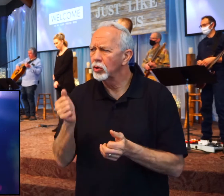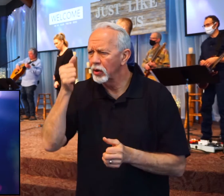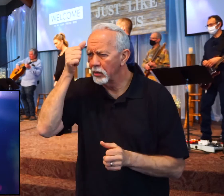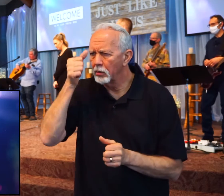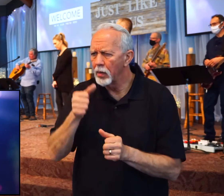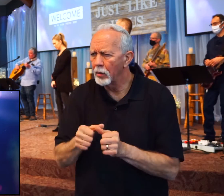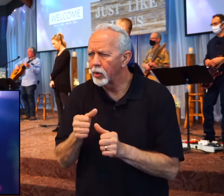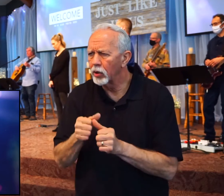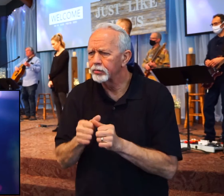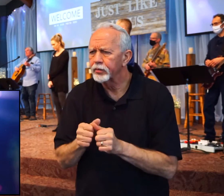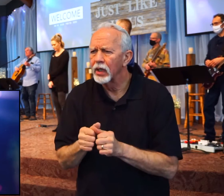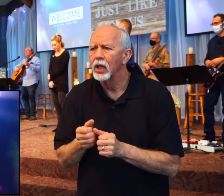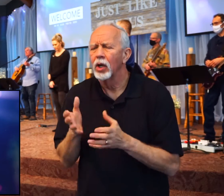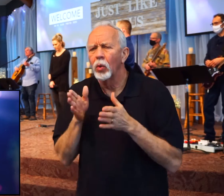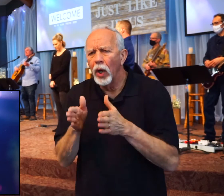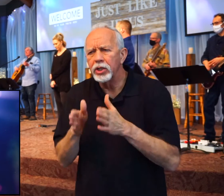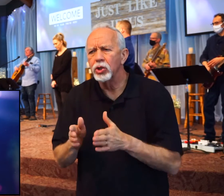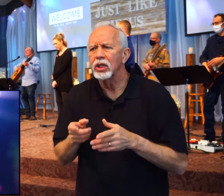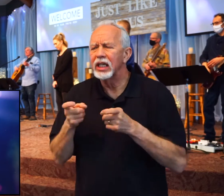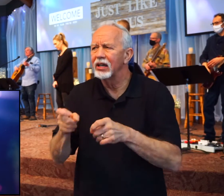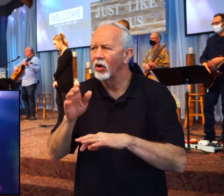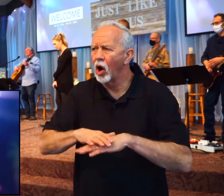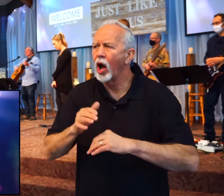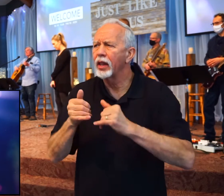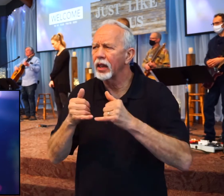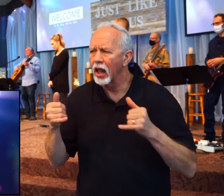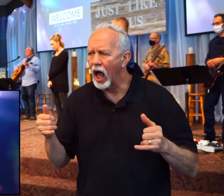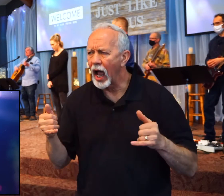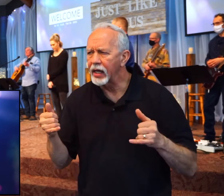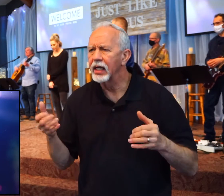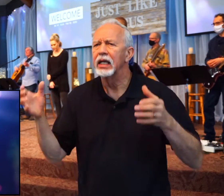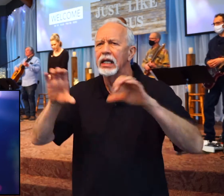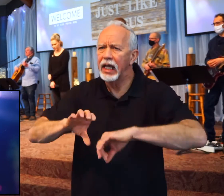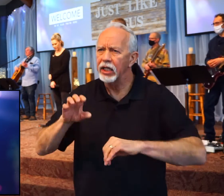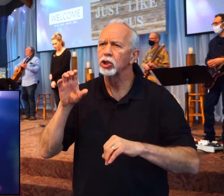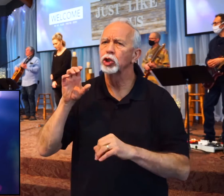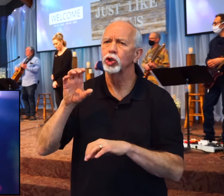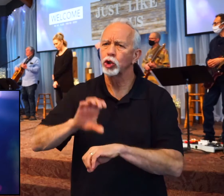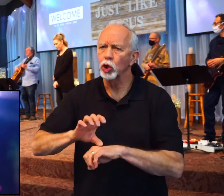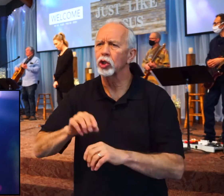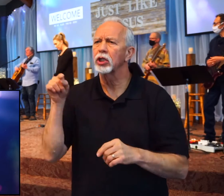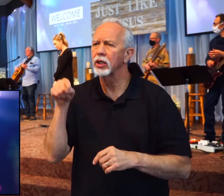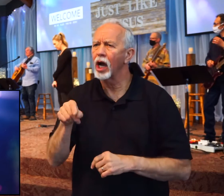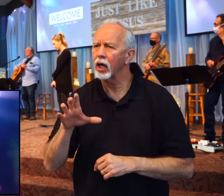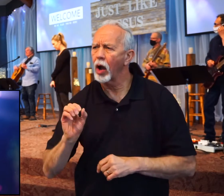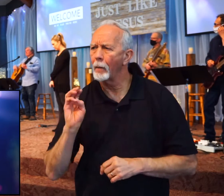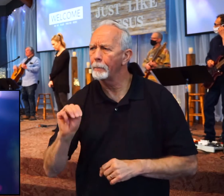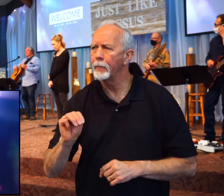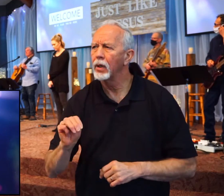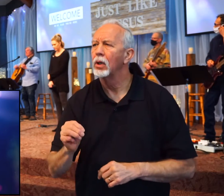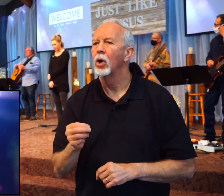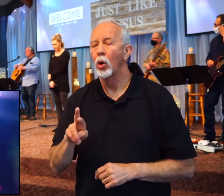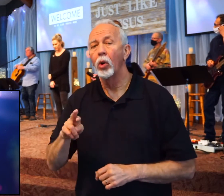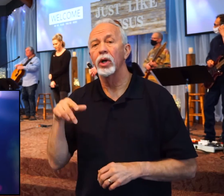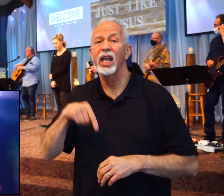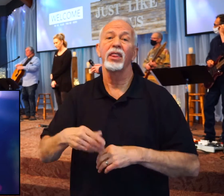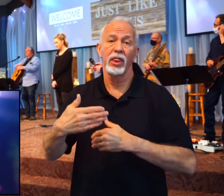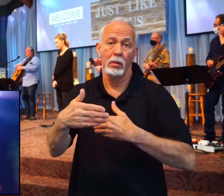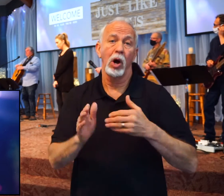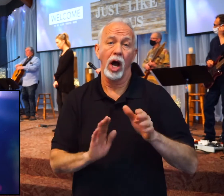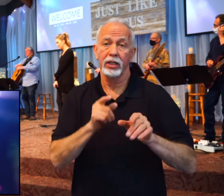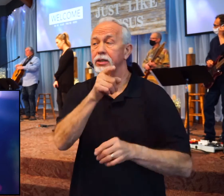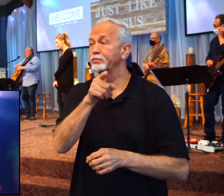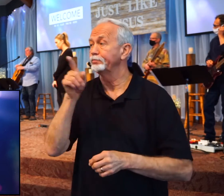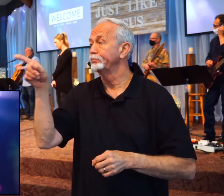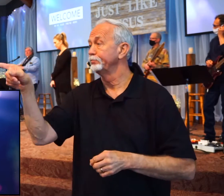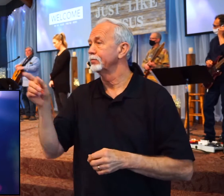give online at canyonschurch.com or using the tithing box on your way out. And if you're a guest